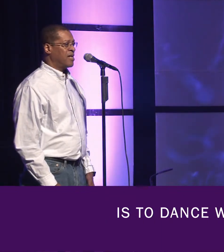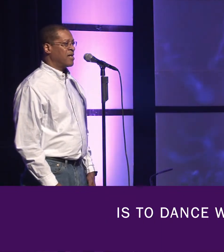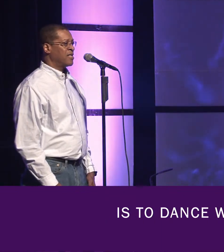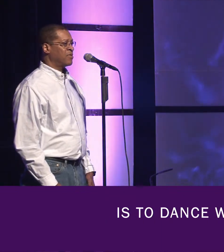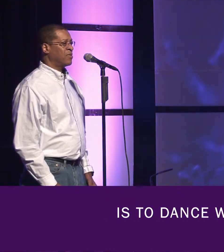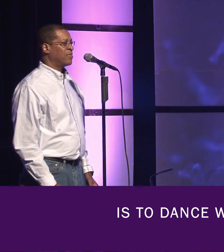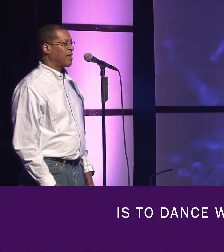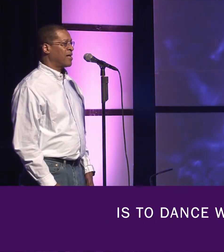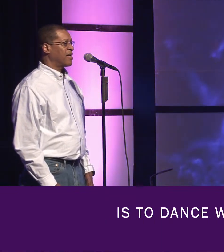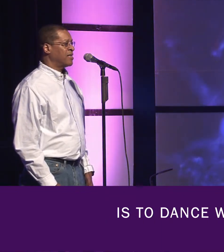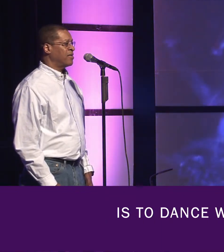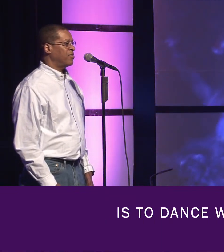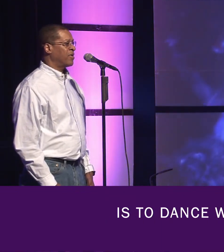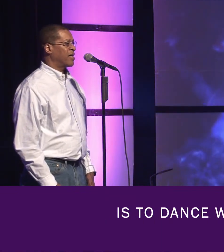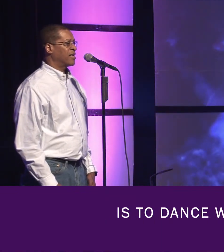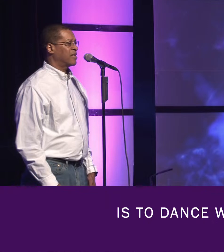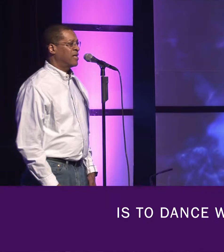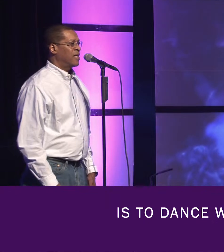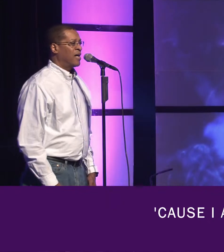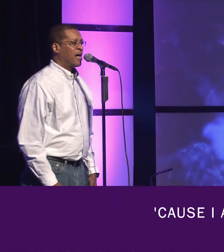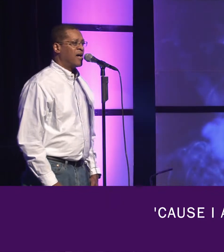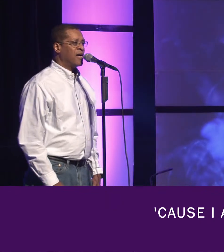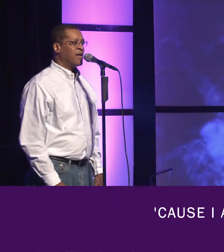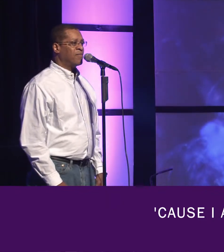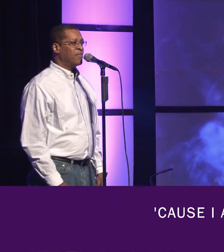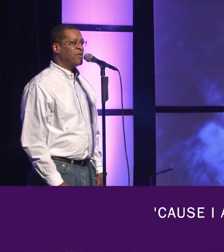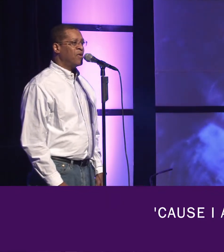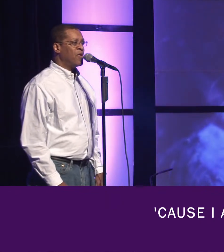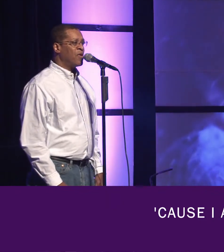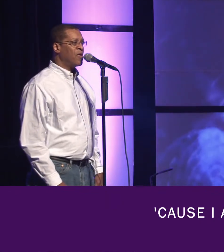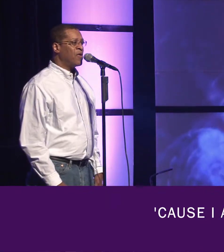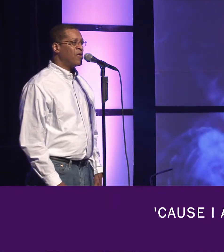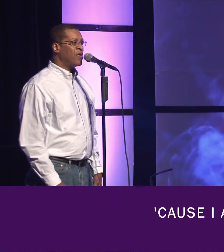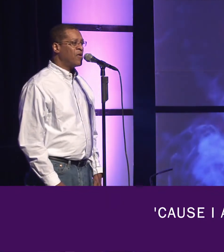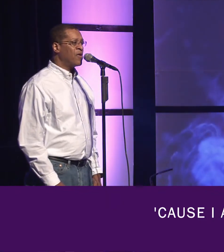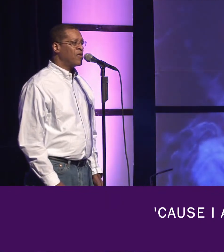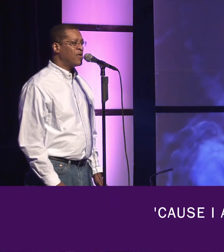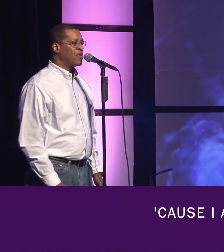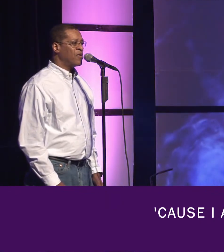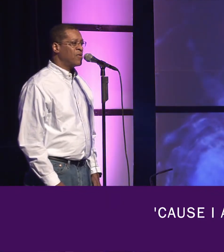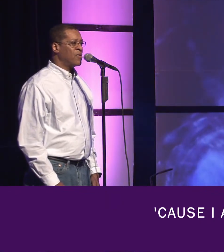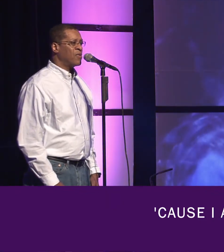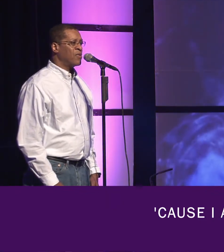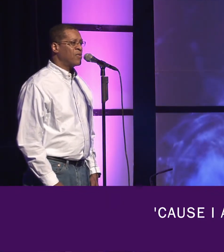to dance with my divine. 'Cause I am